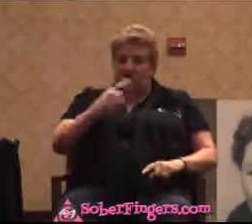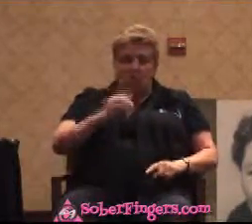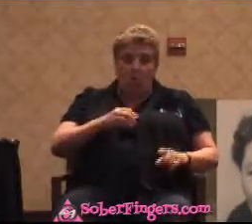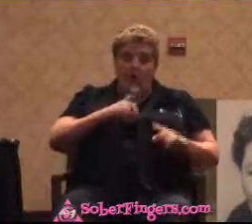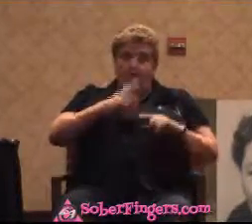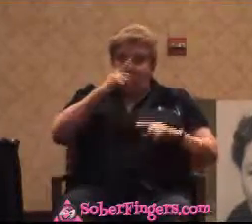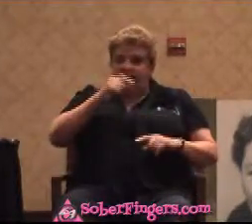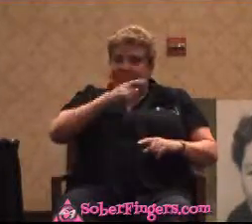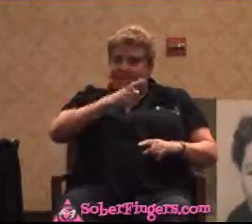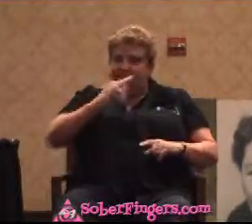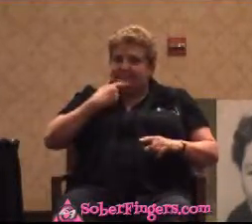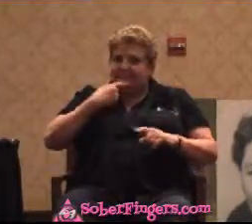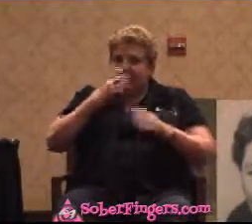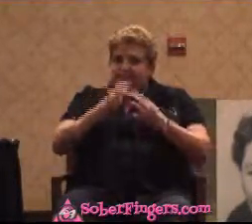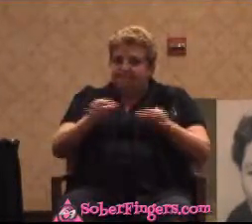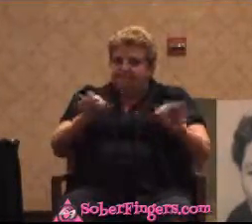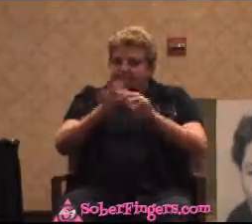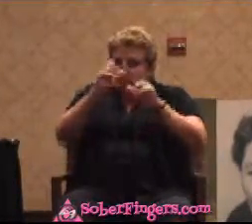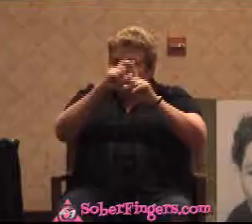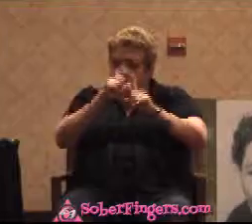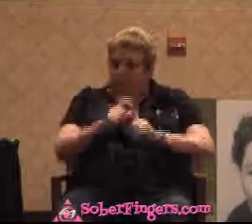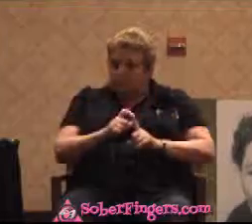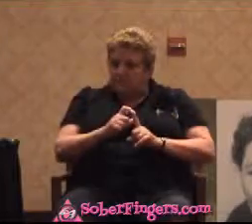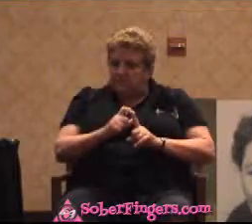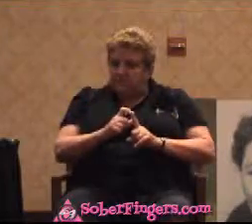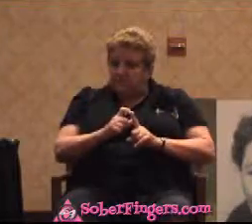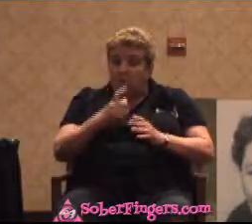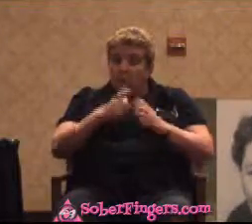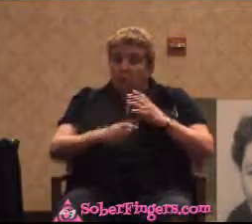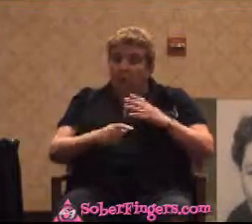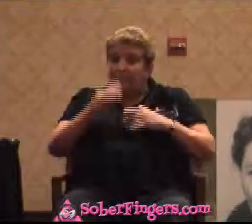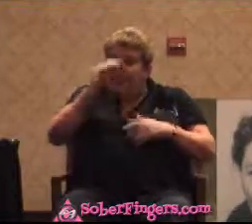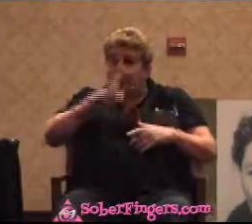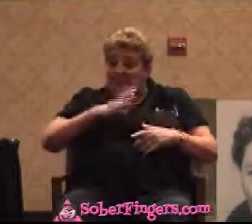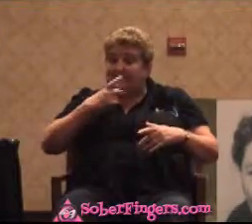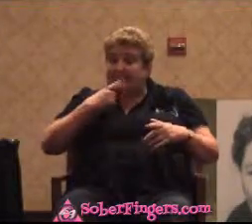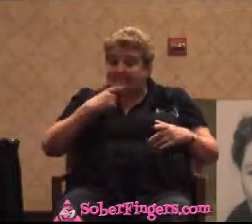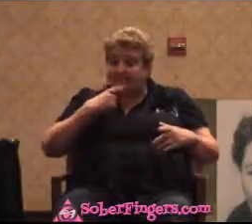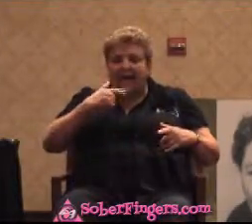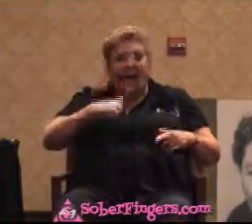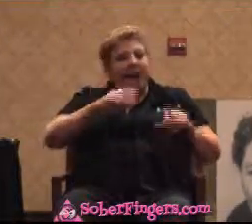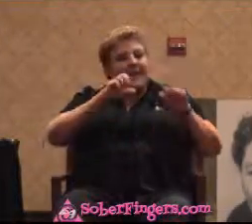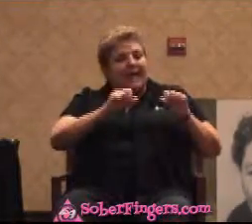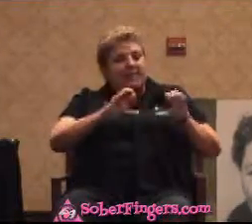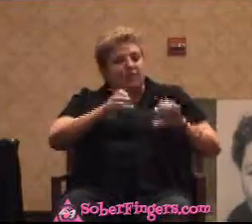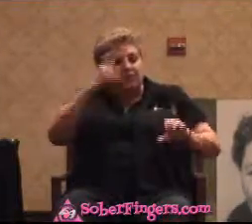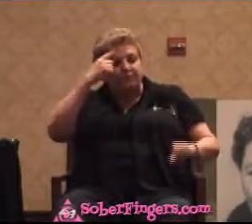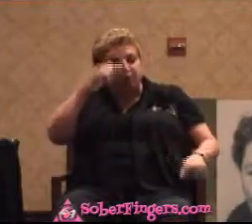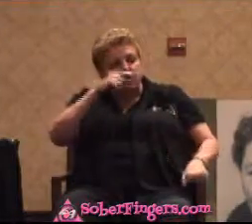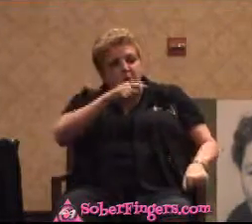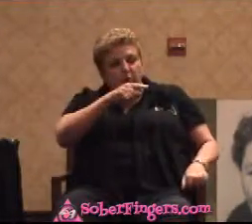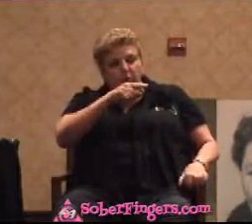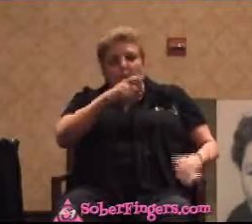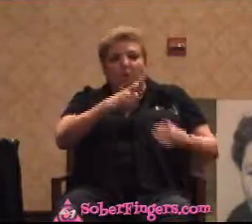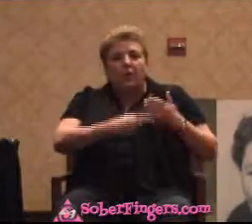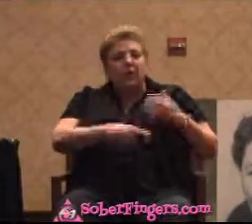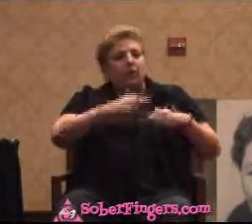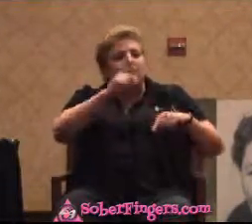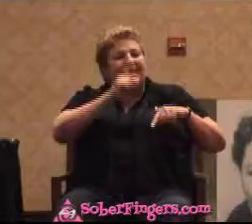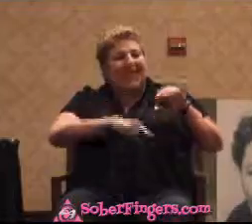key words. What he said was, "I can do for you what you cannot do for yourself." That was the